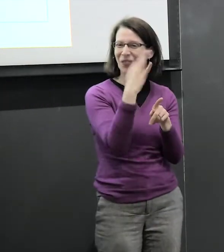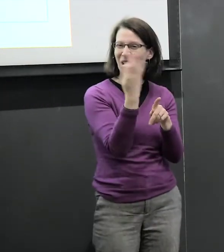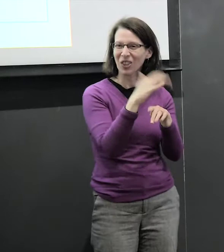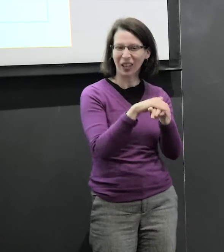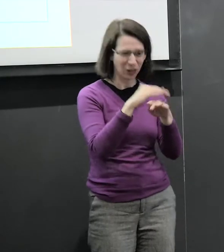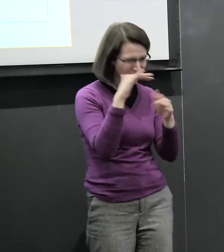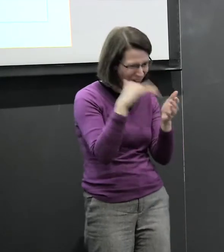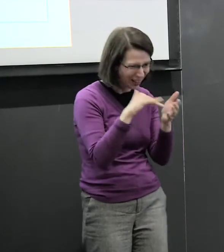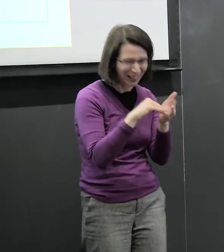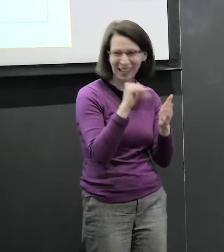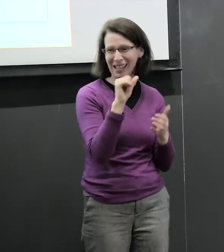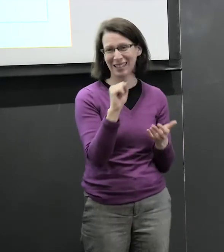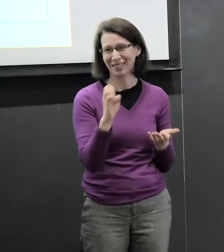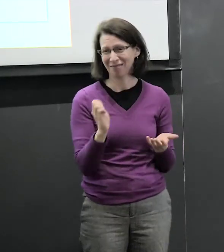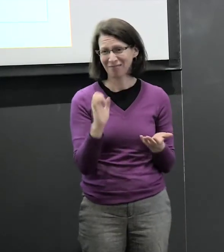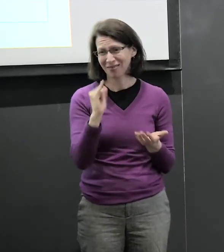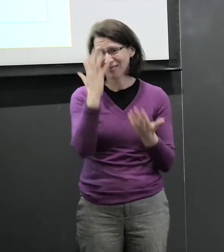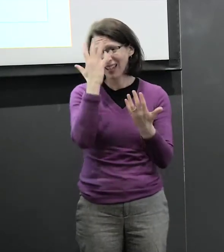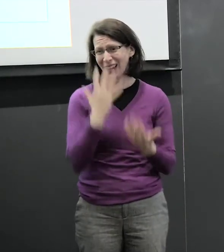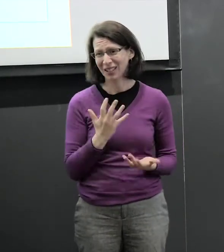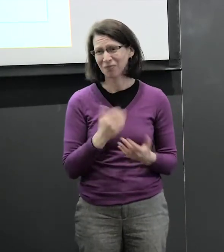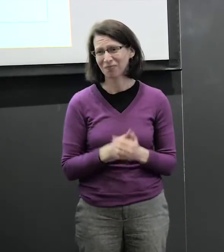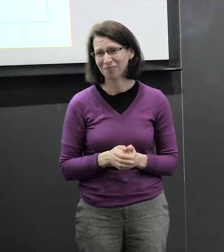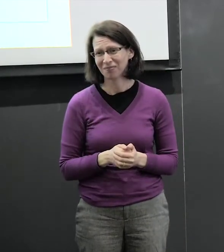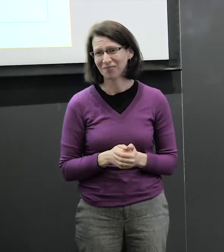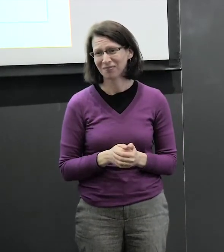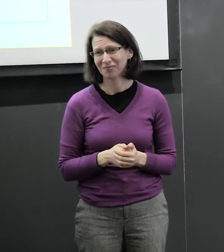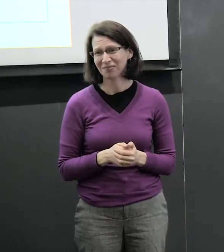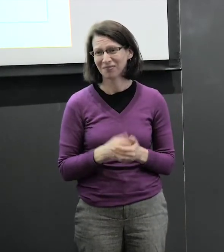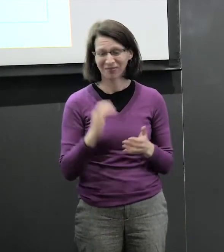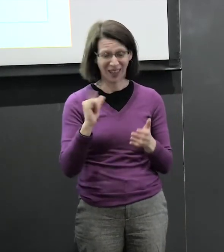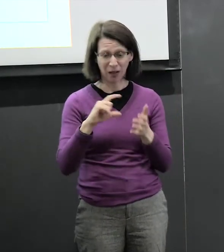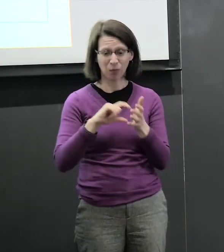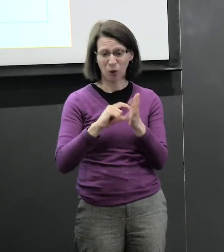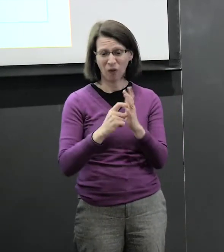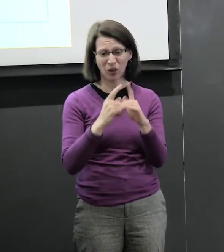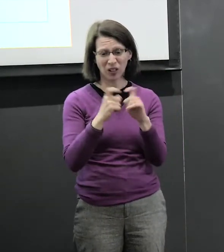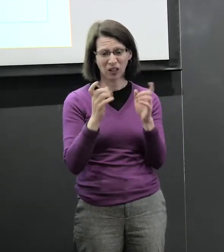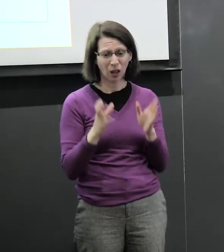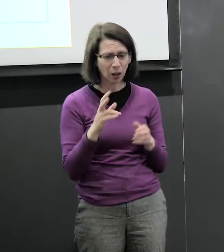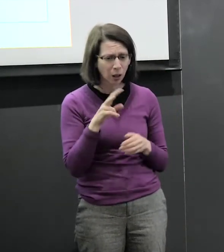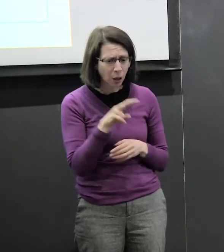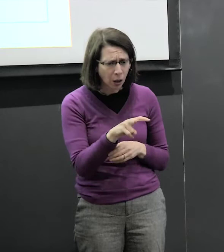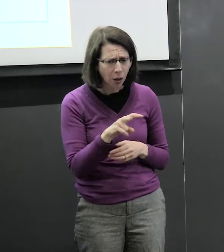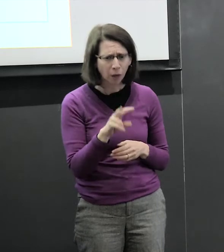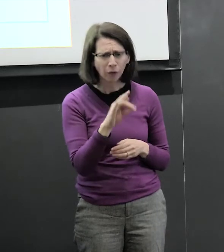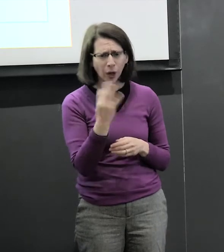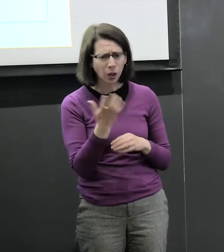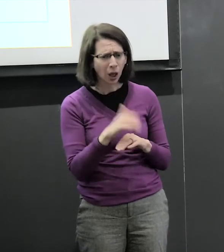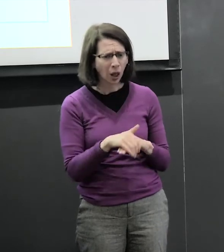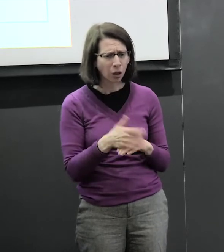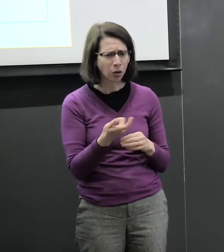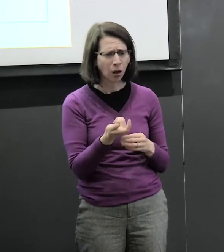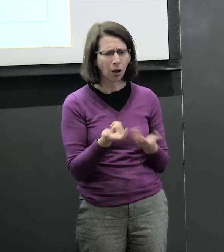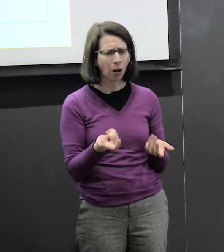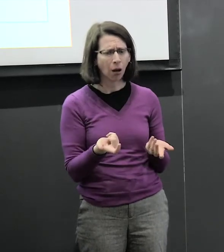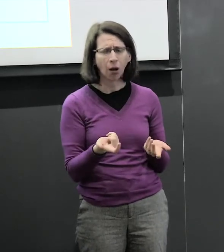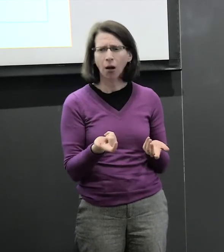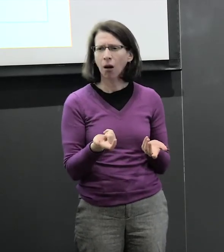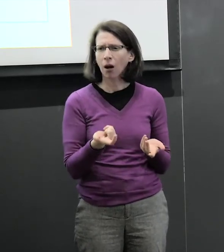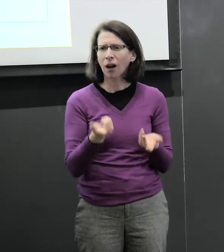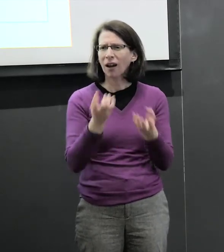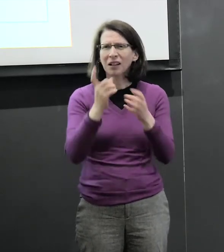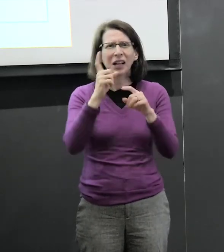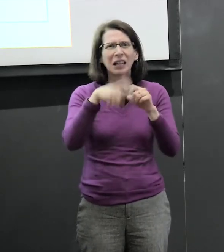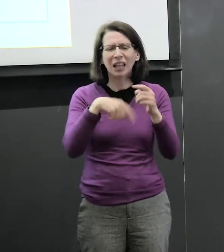that sad morphosyntactician who thought he was coming up with a general theory